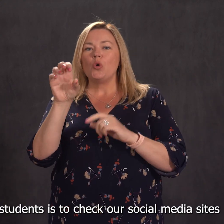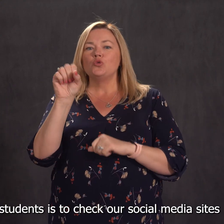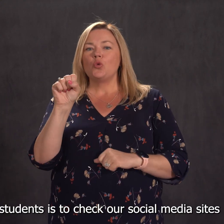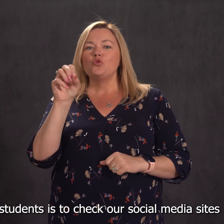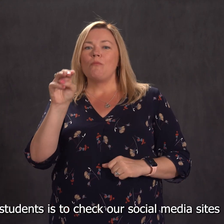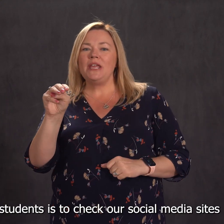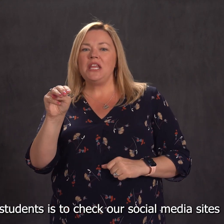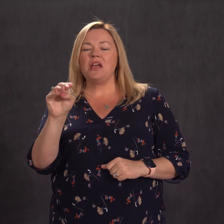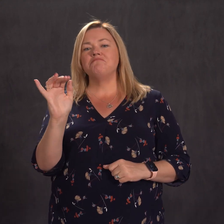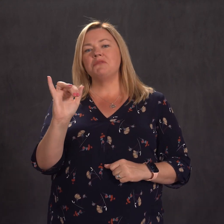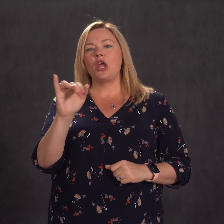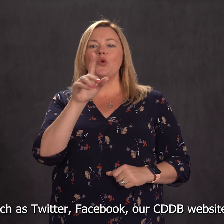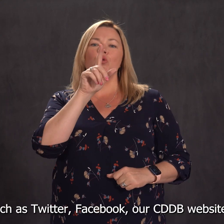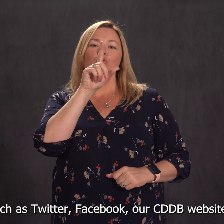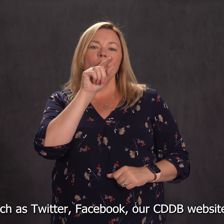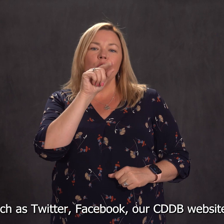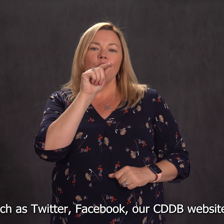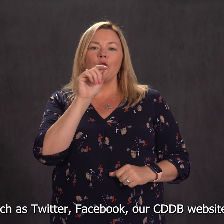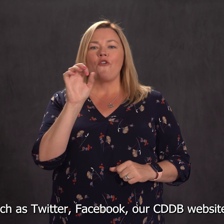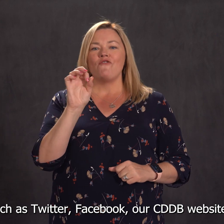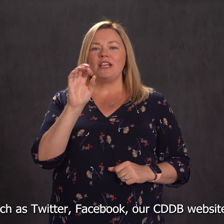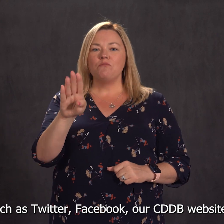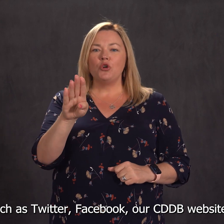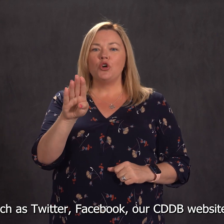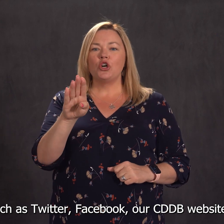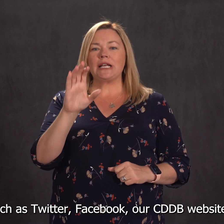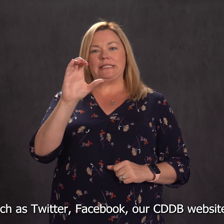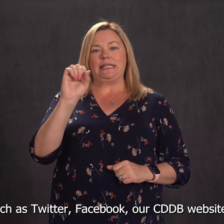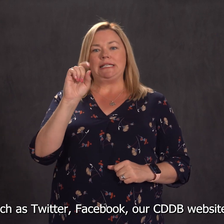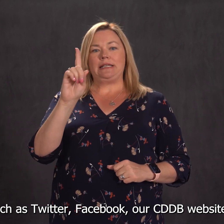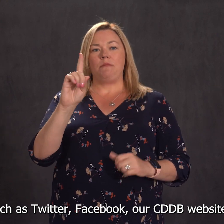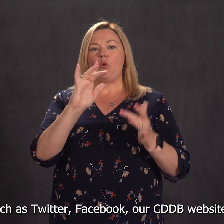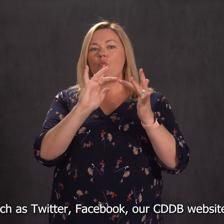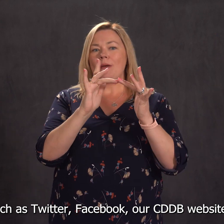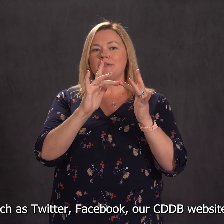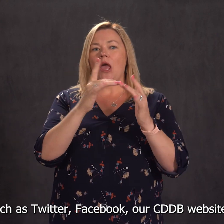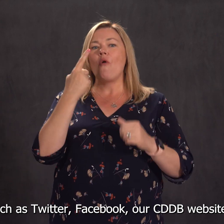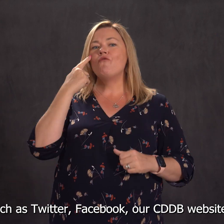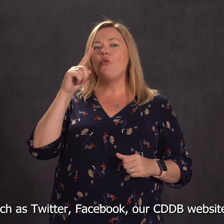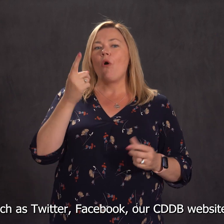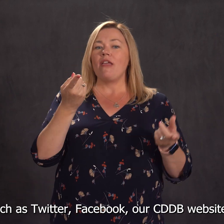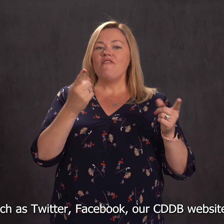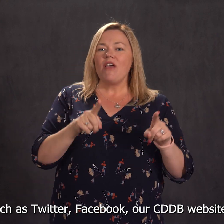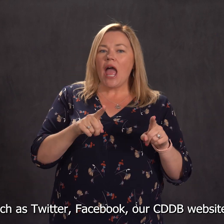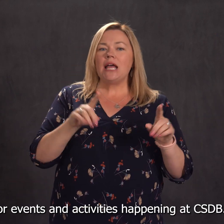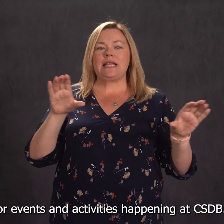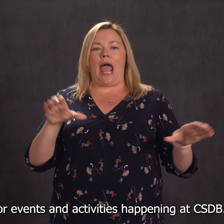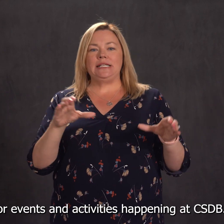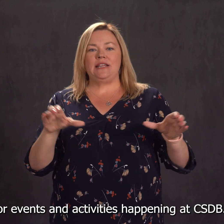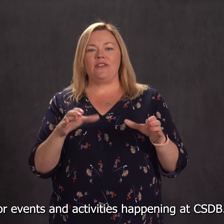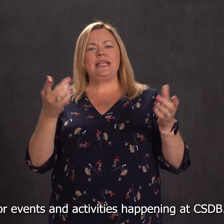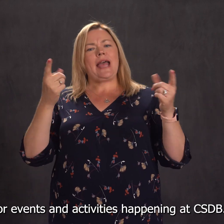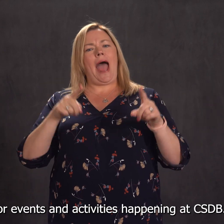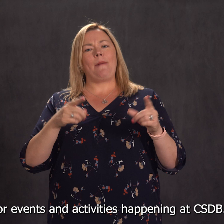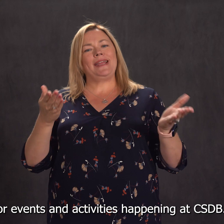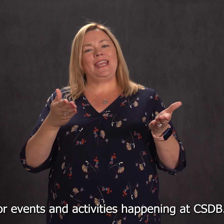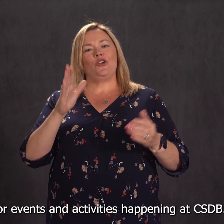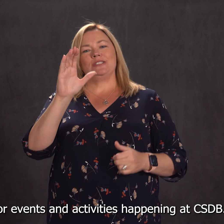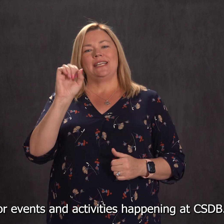media sites, such as Twitter, Facebook, or CSDB website, for events and activities happening